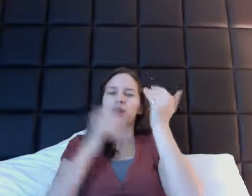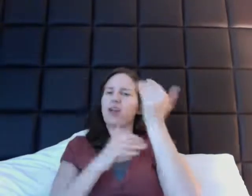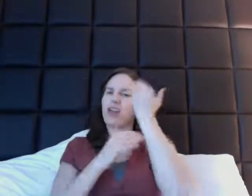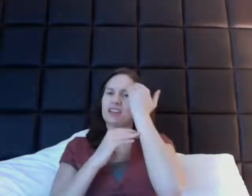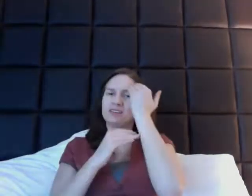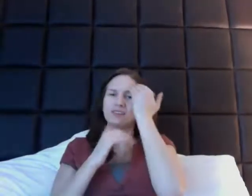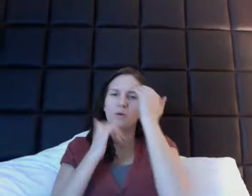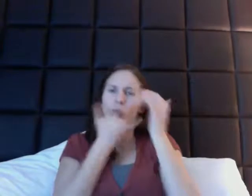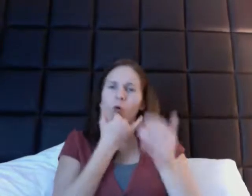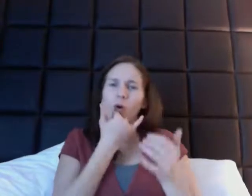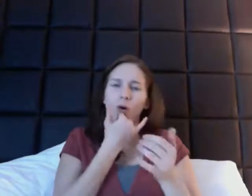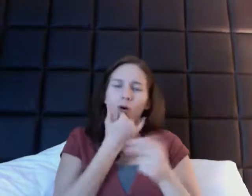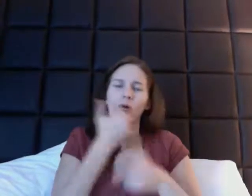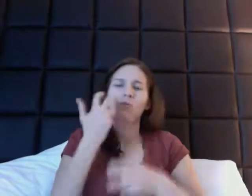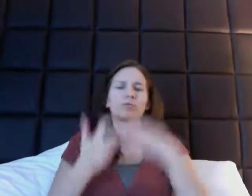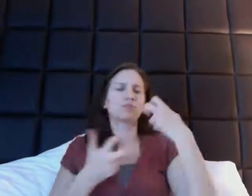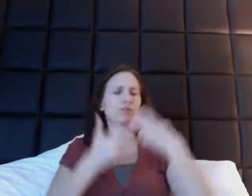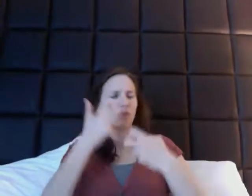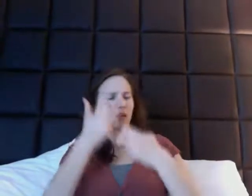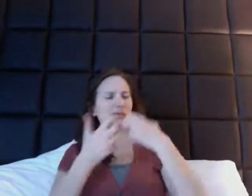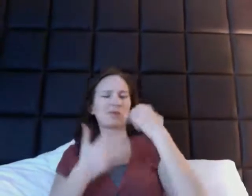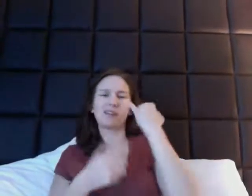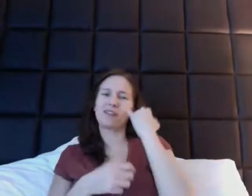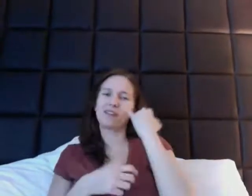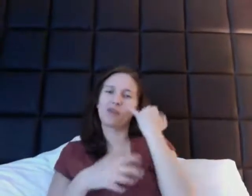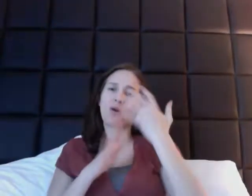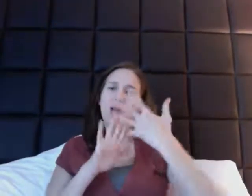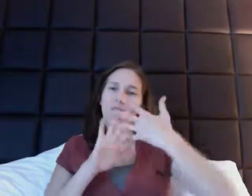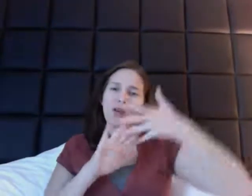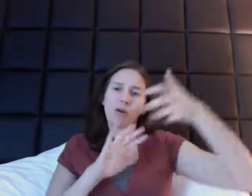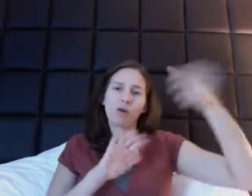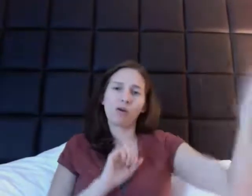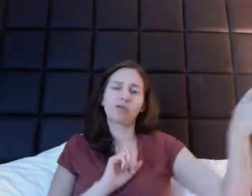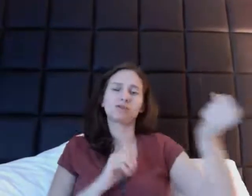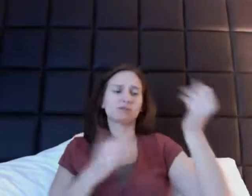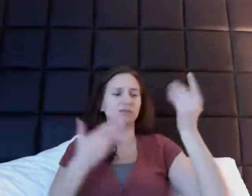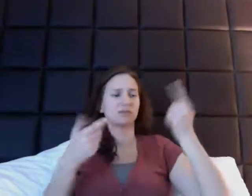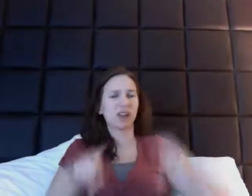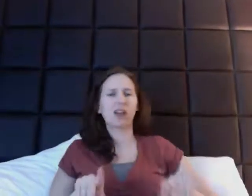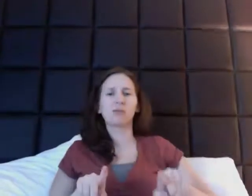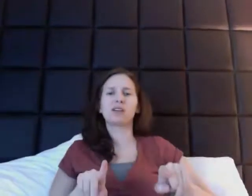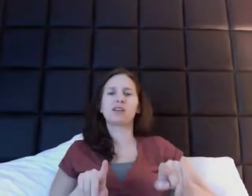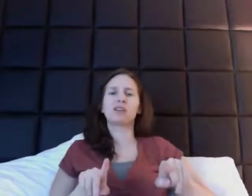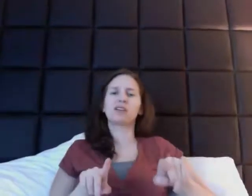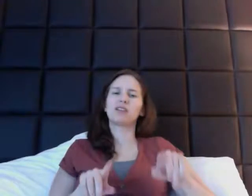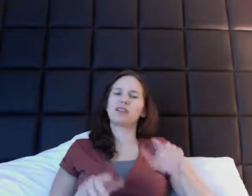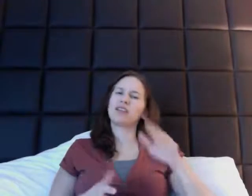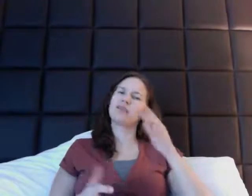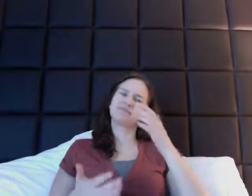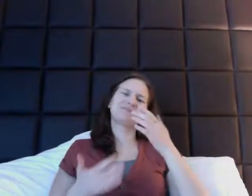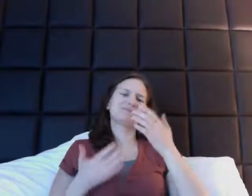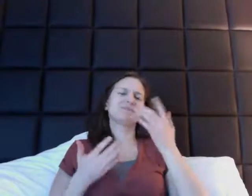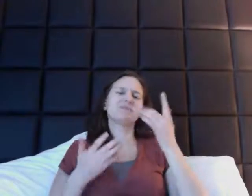wrong. It's a problem I'm feeling. And if you're gone, maybe it's time to come